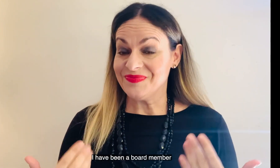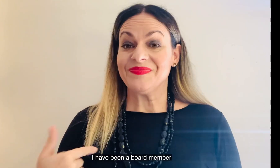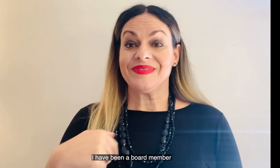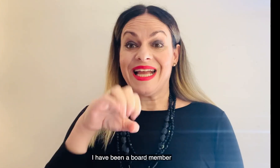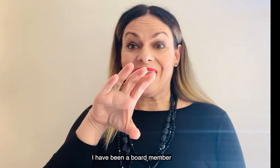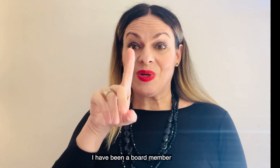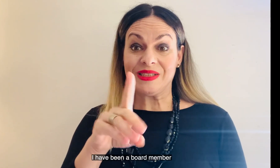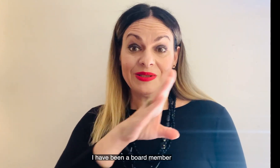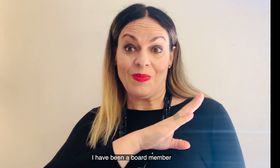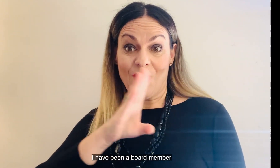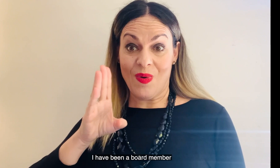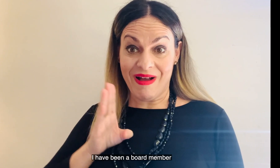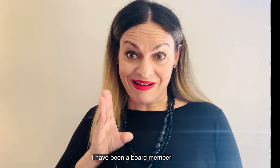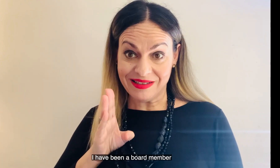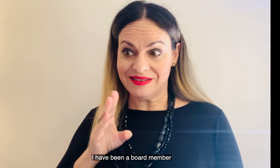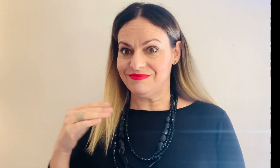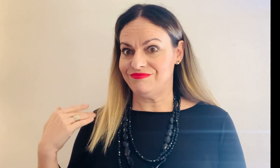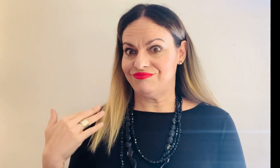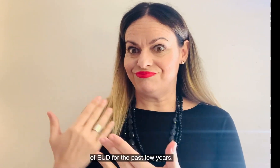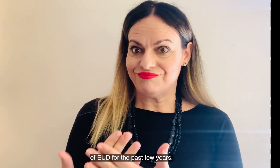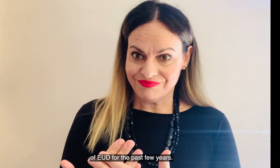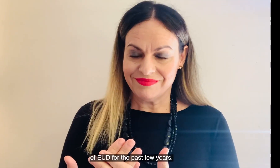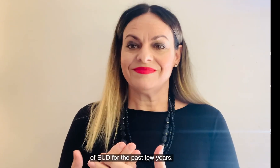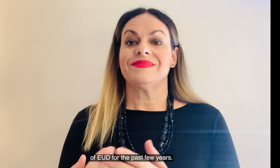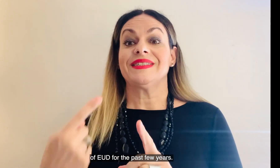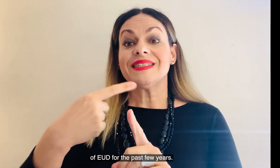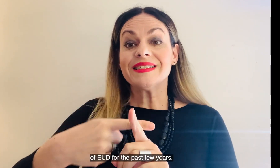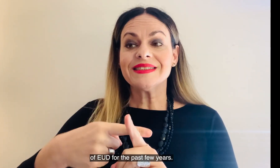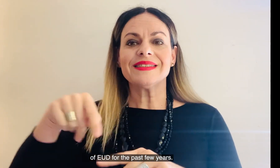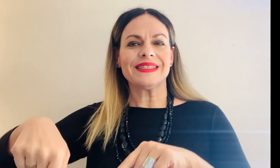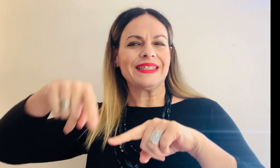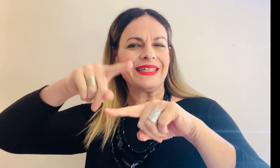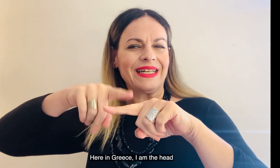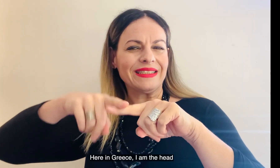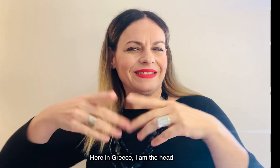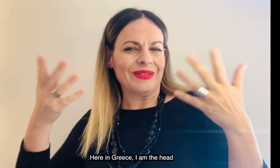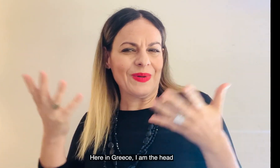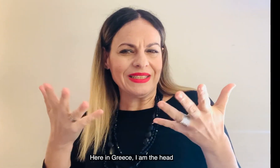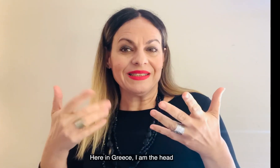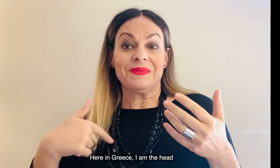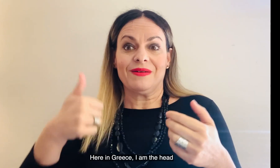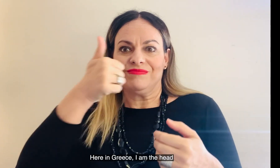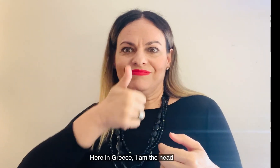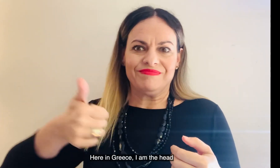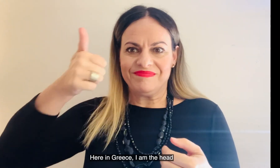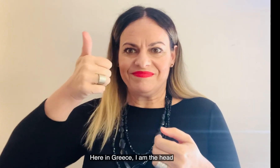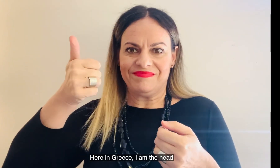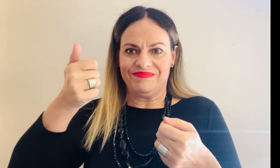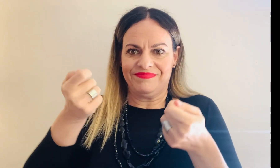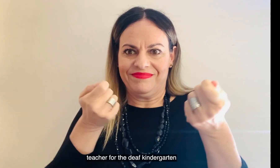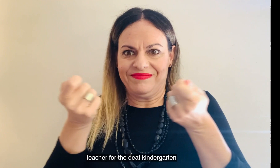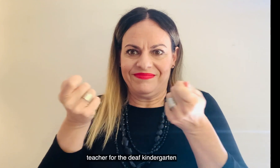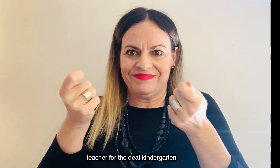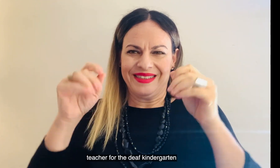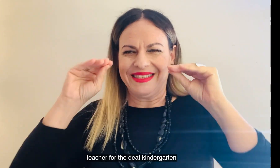I've been a board member of EUD for the past few years. Here in Greece, I am the head teacher for the